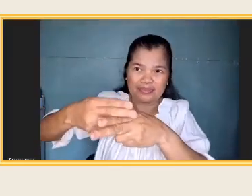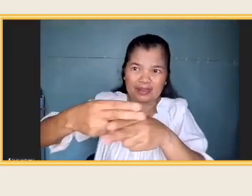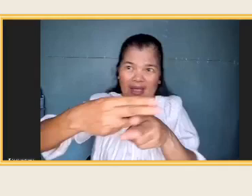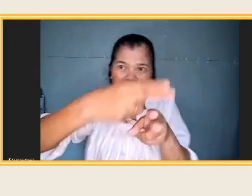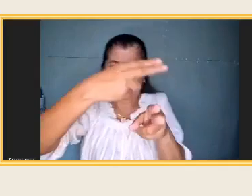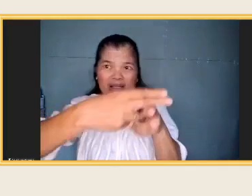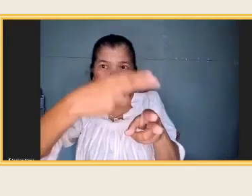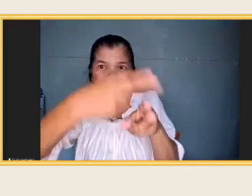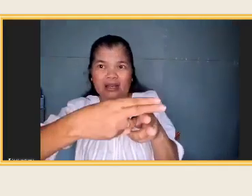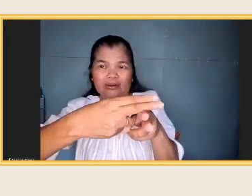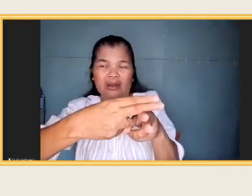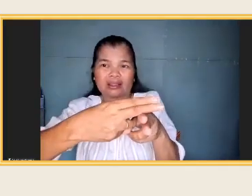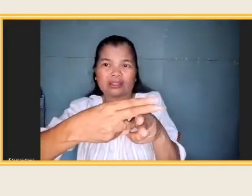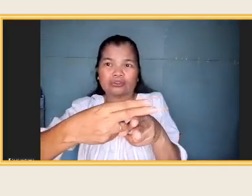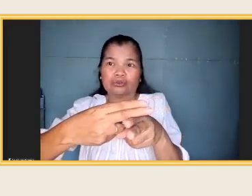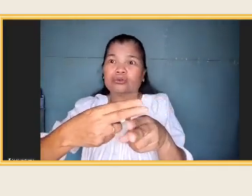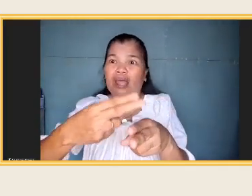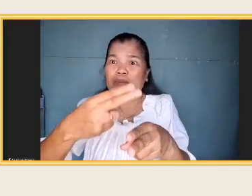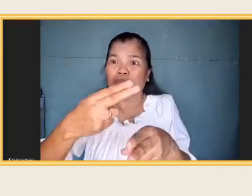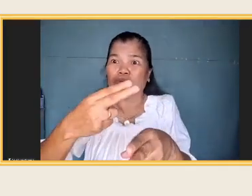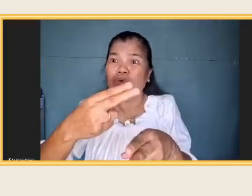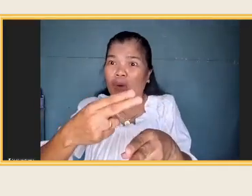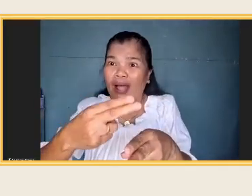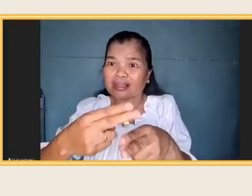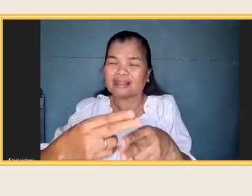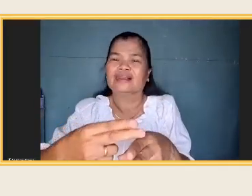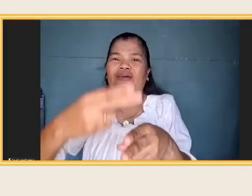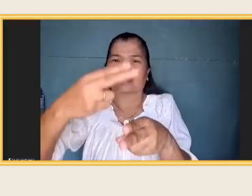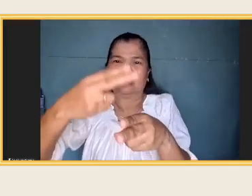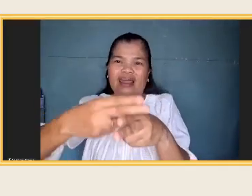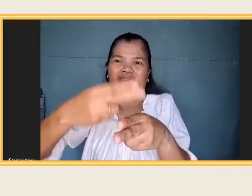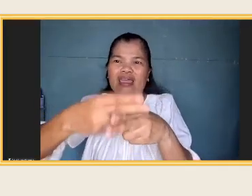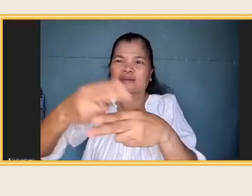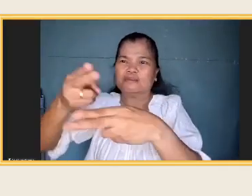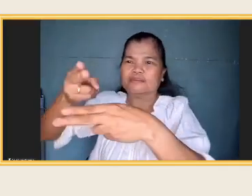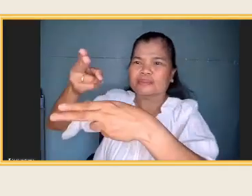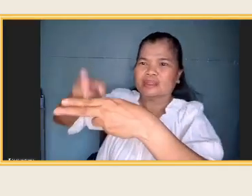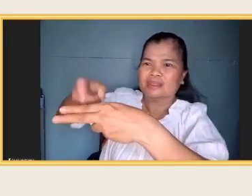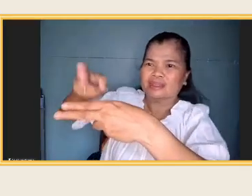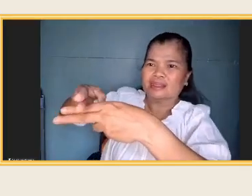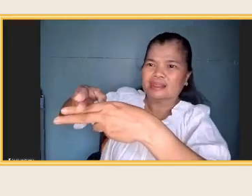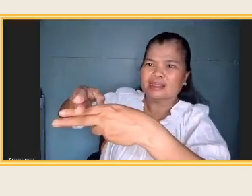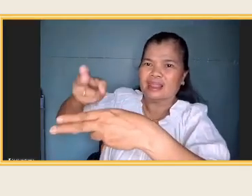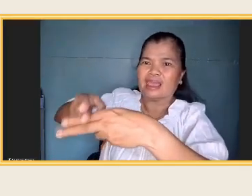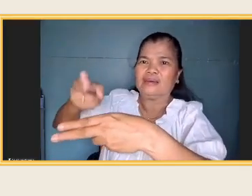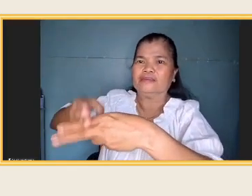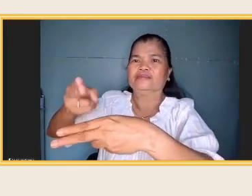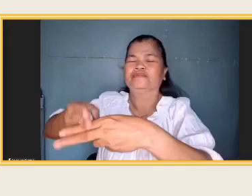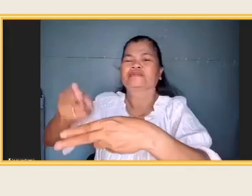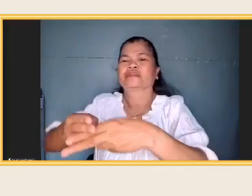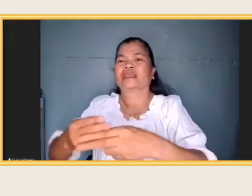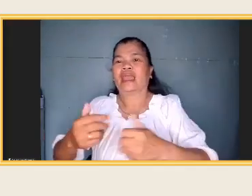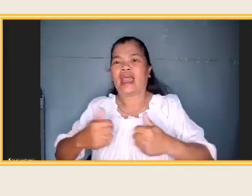Name. Inano natin to, yung name. You what? Okay, name.